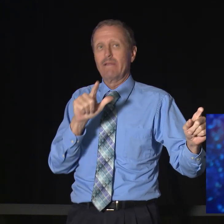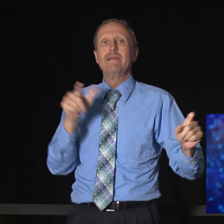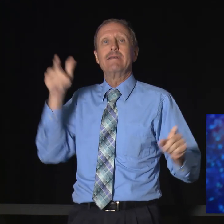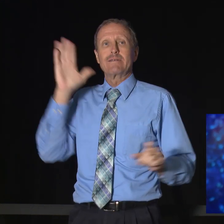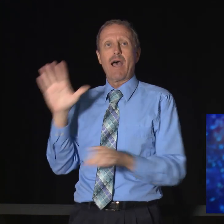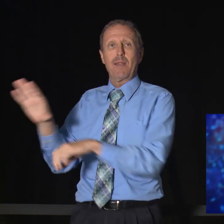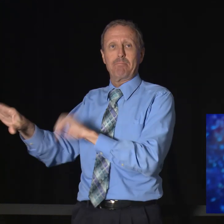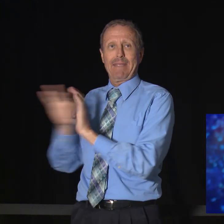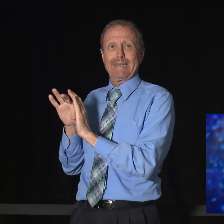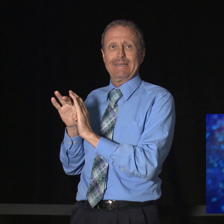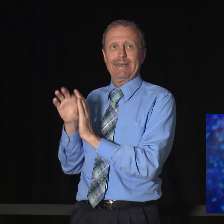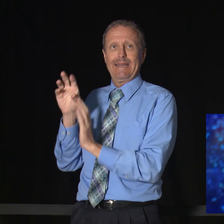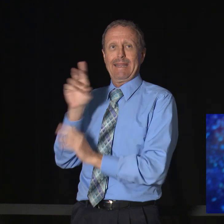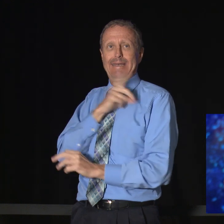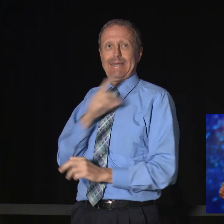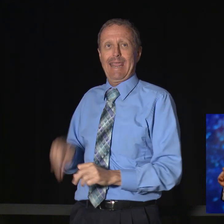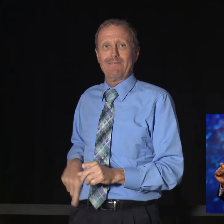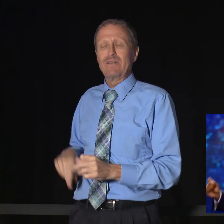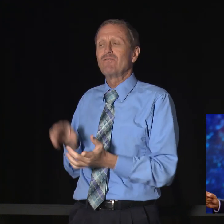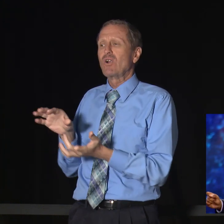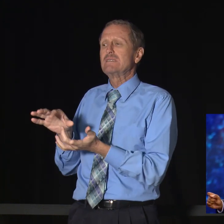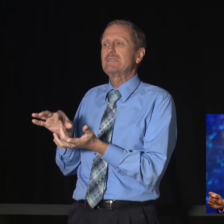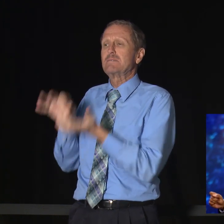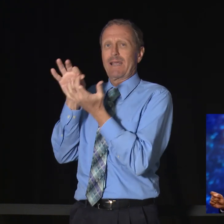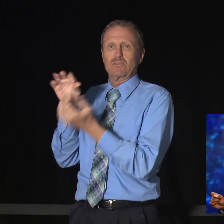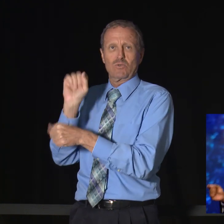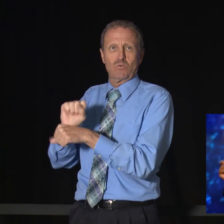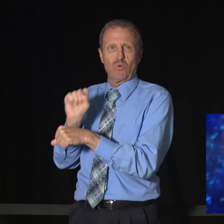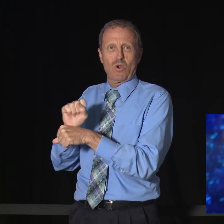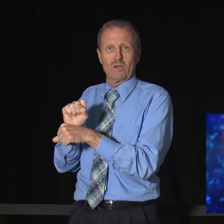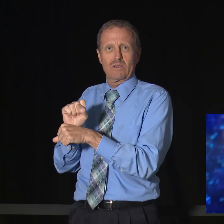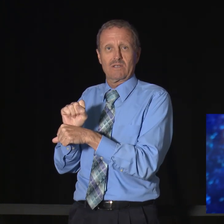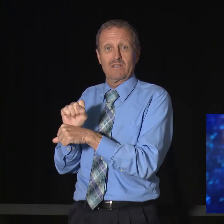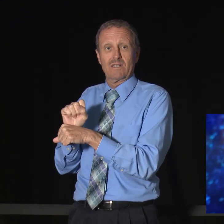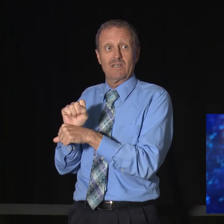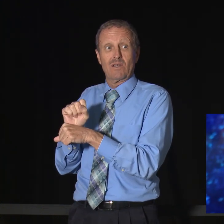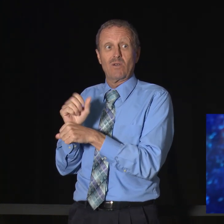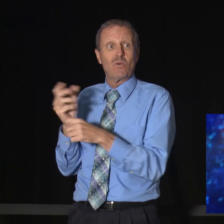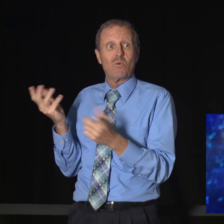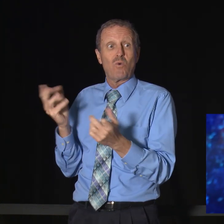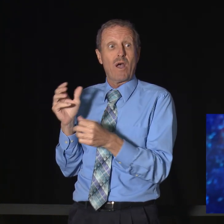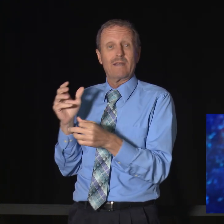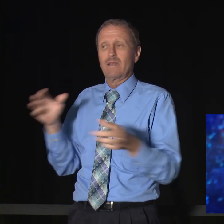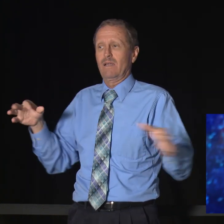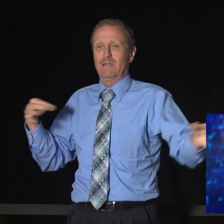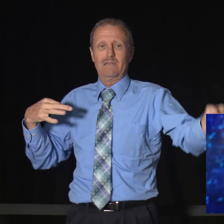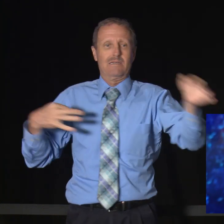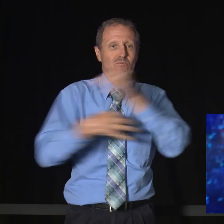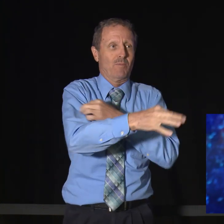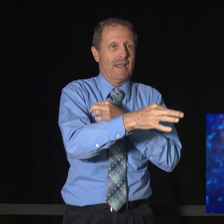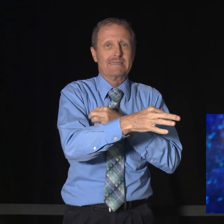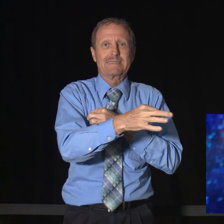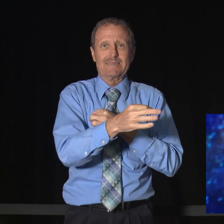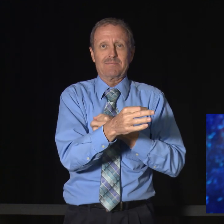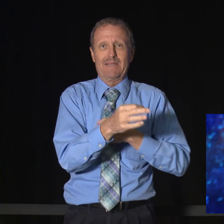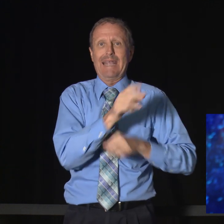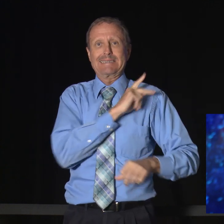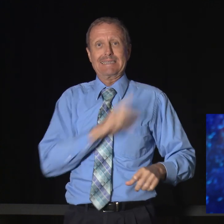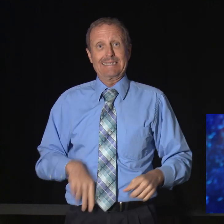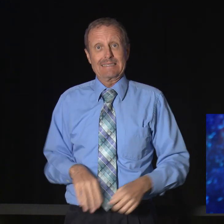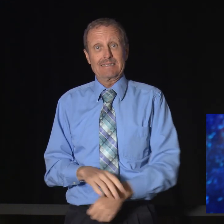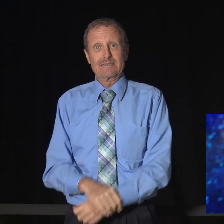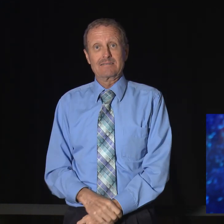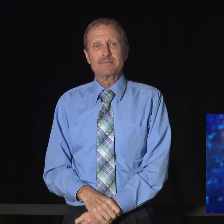was on David for a unique and special work. That work would be to replace him one day as king.